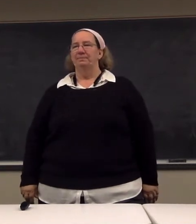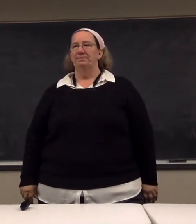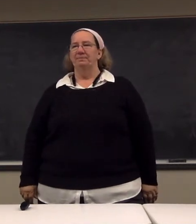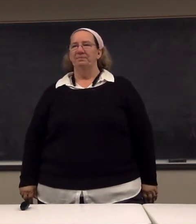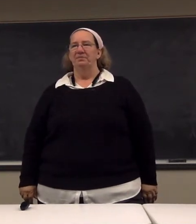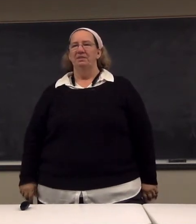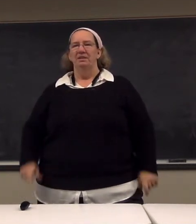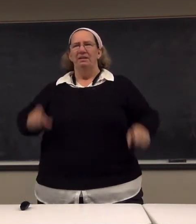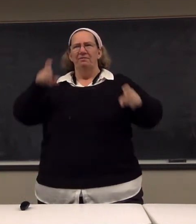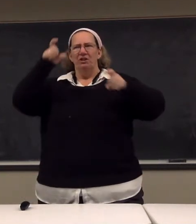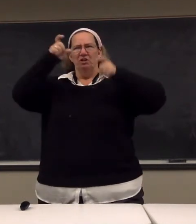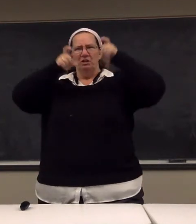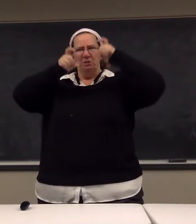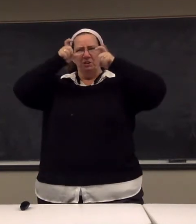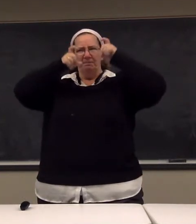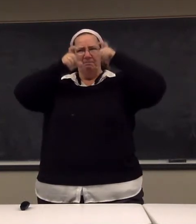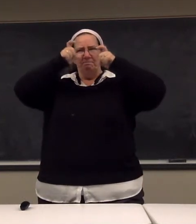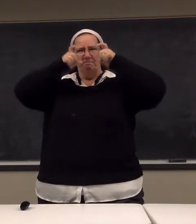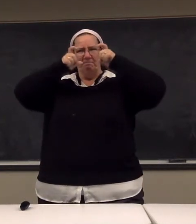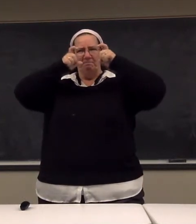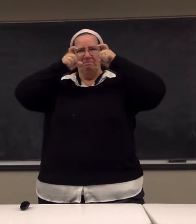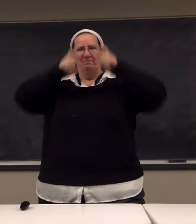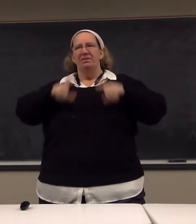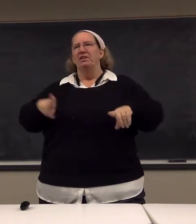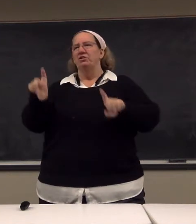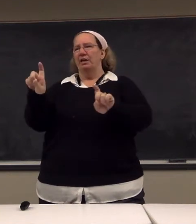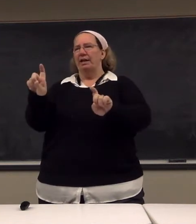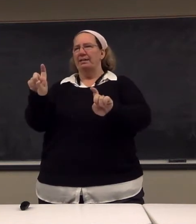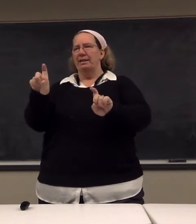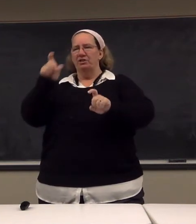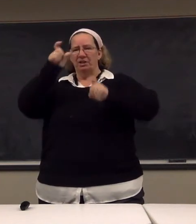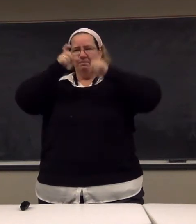Facial expression. Facial expression. Your X hand tape.